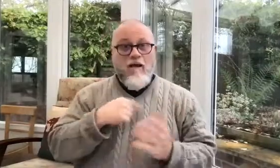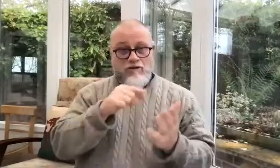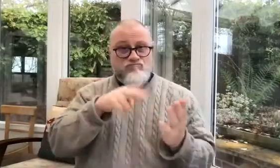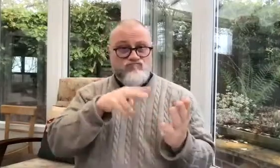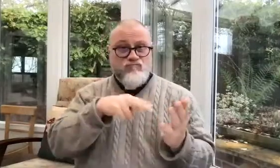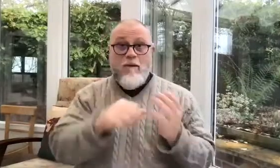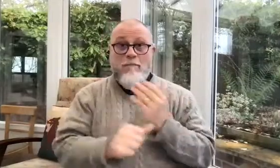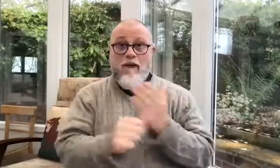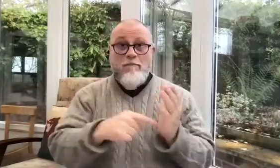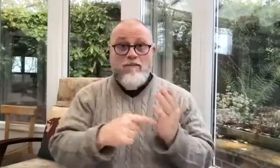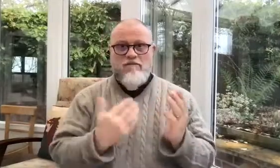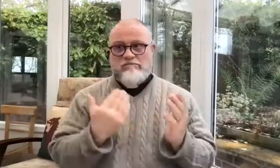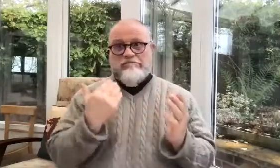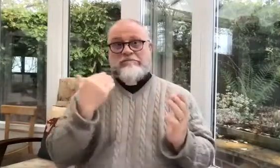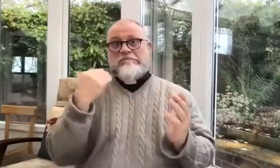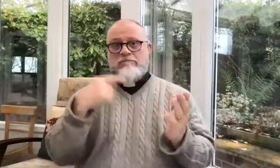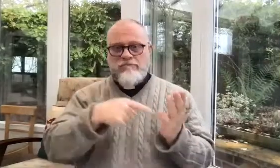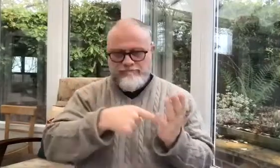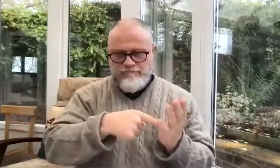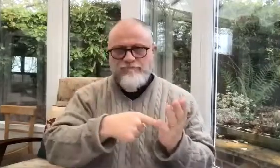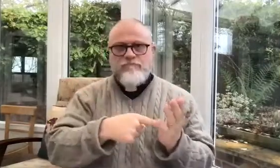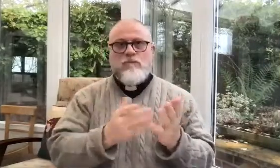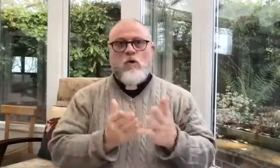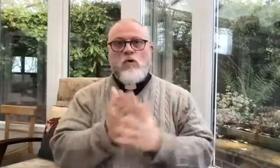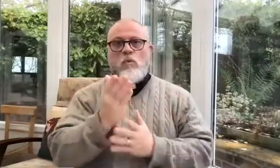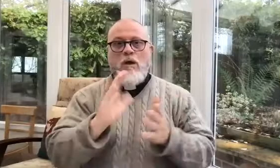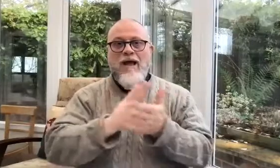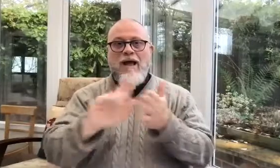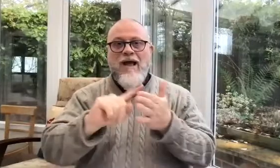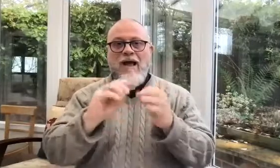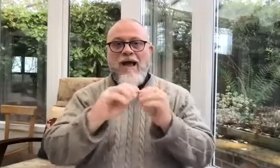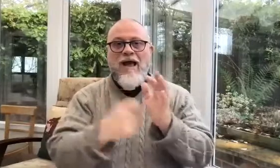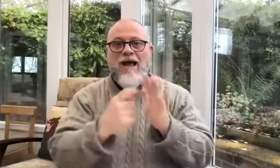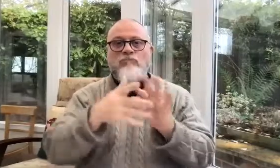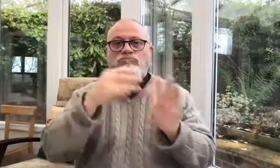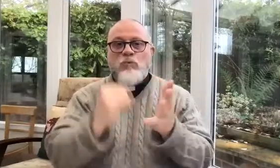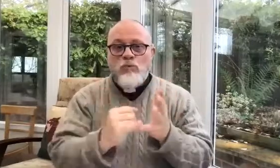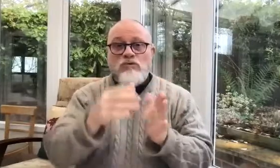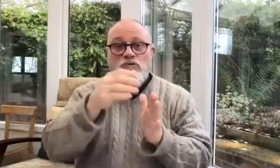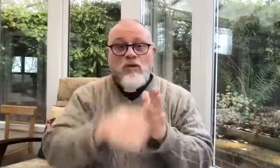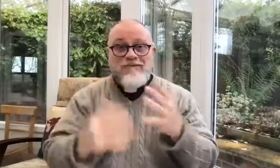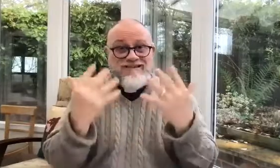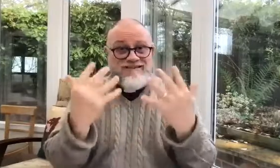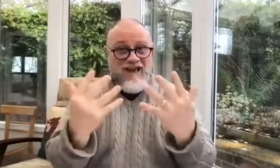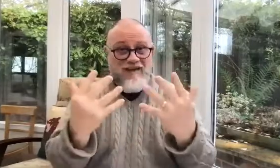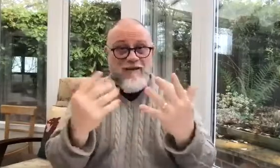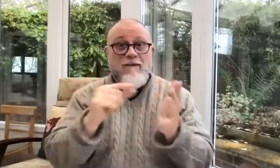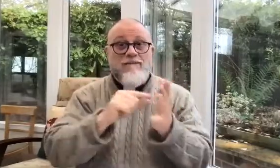than monthly? So I was reading the Bible recently, and I was in Hebrews chapter